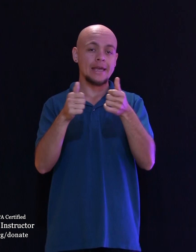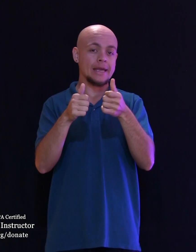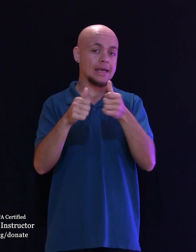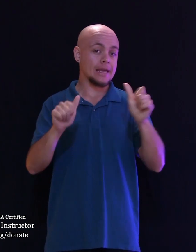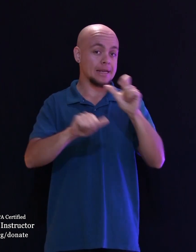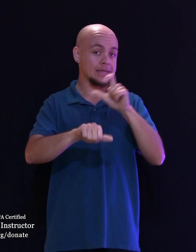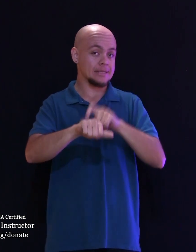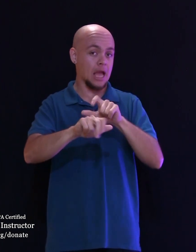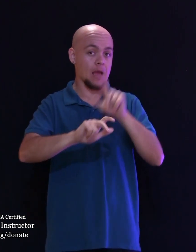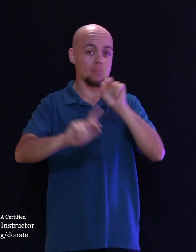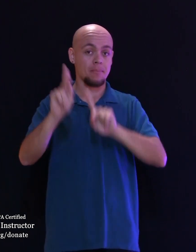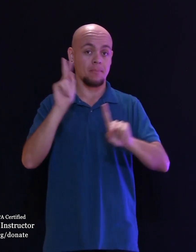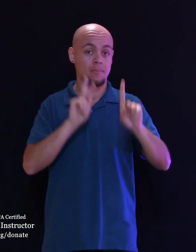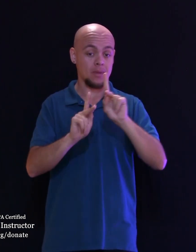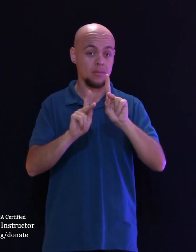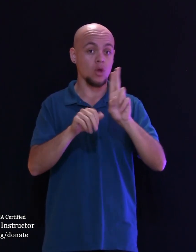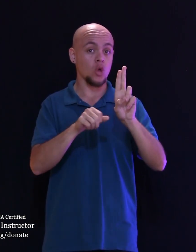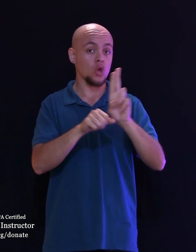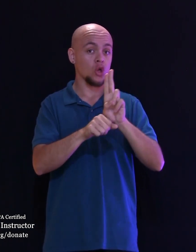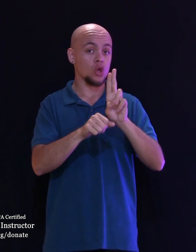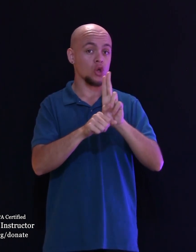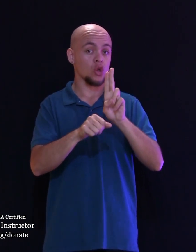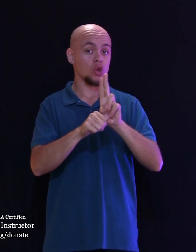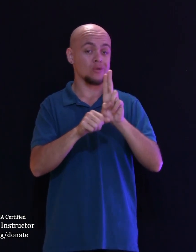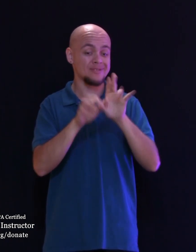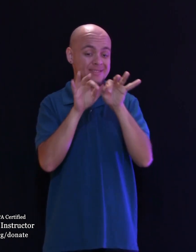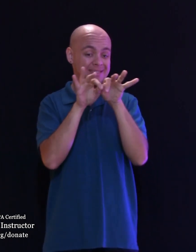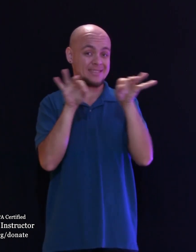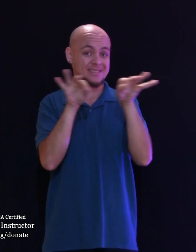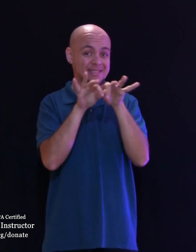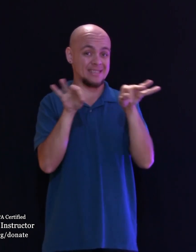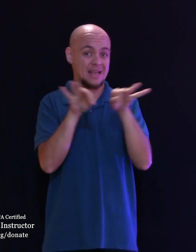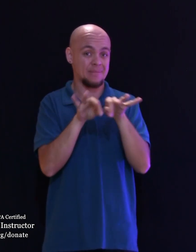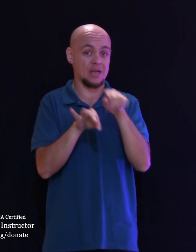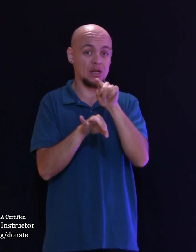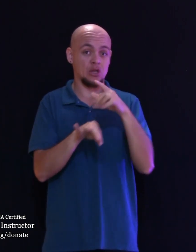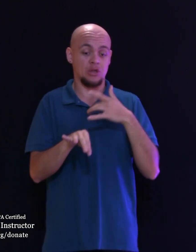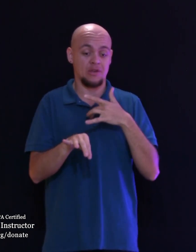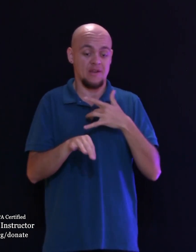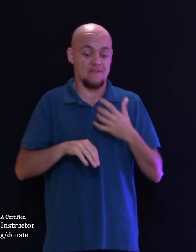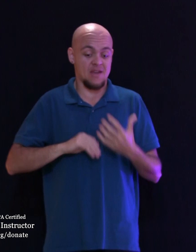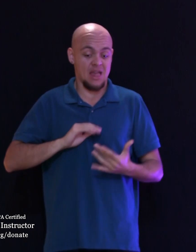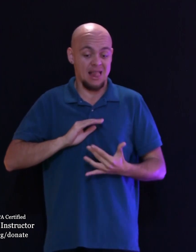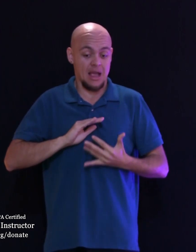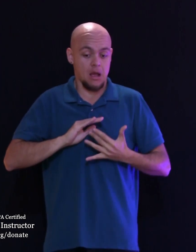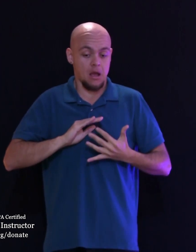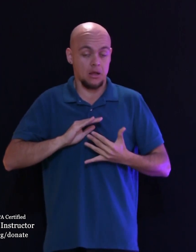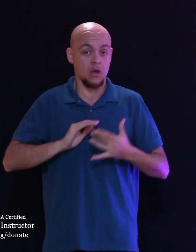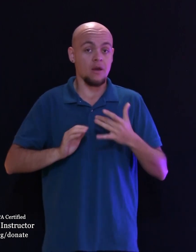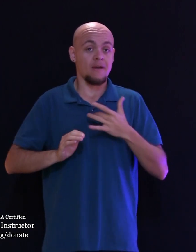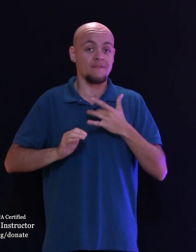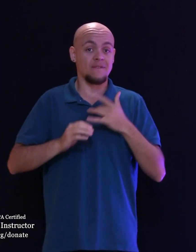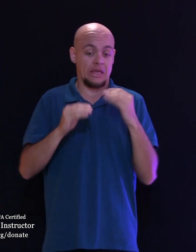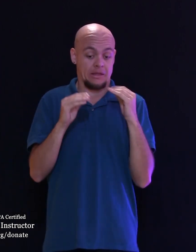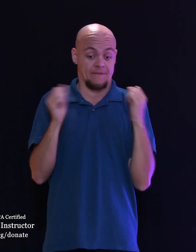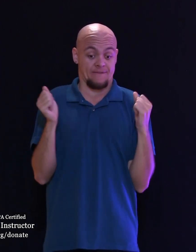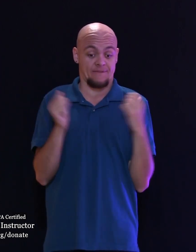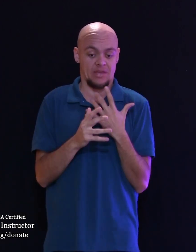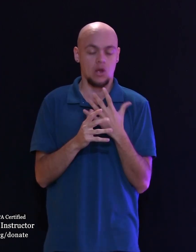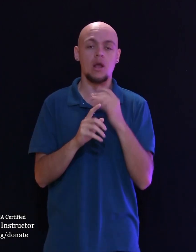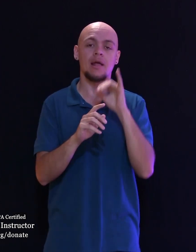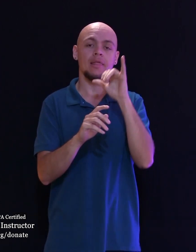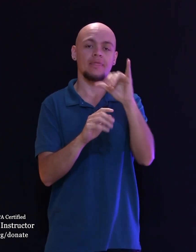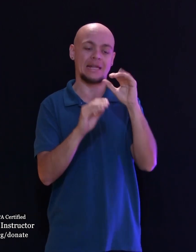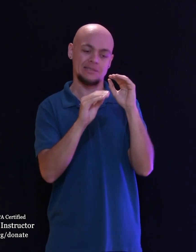Anytime people start throwing out statements and you begin to experience anger or fear, you're being manipulated.